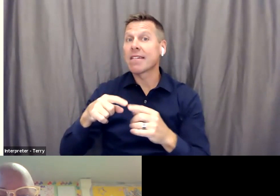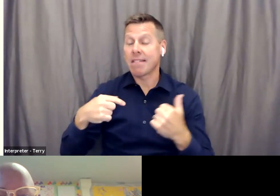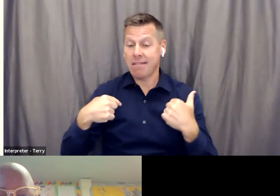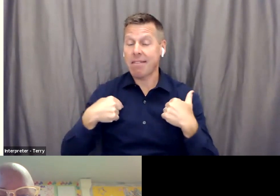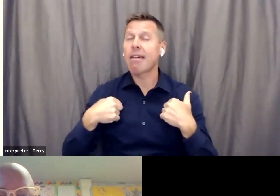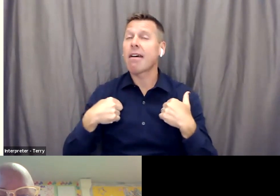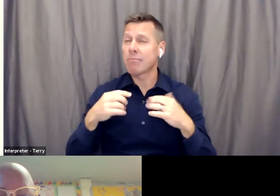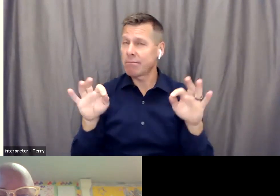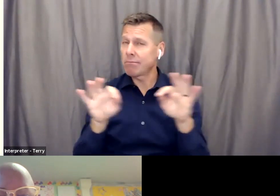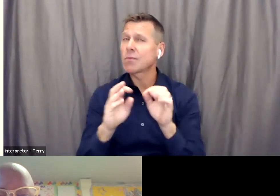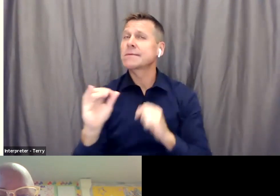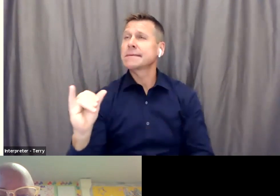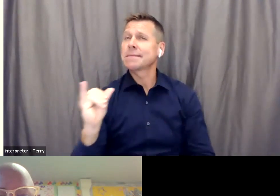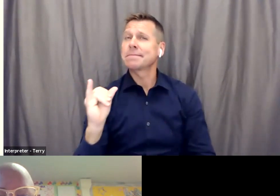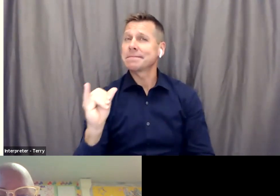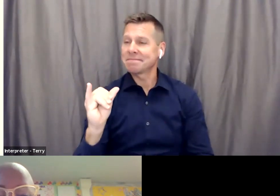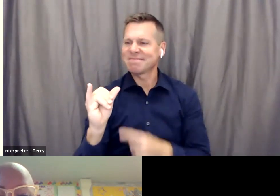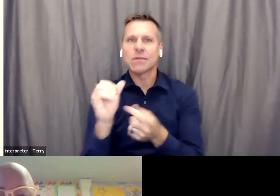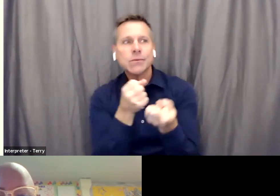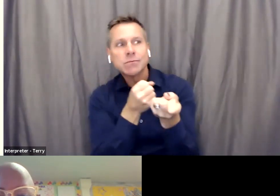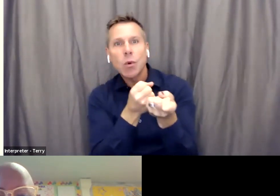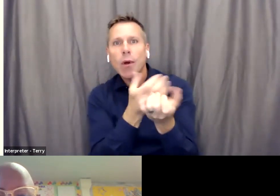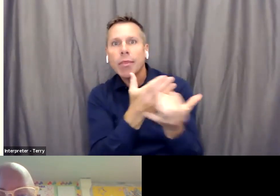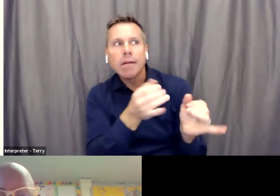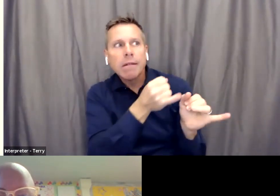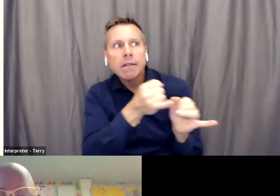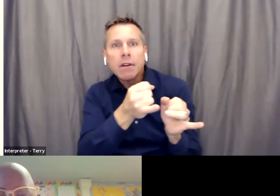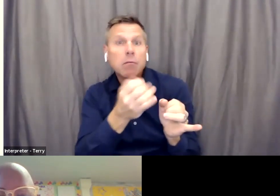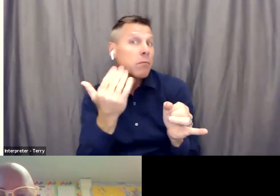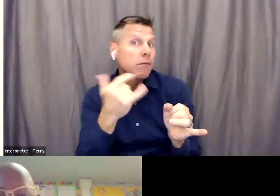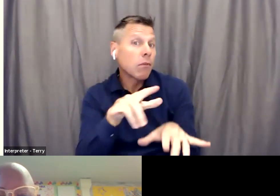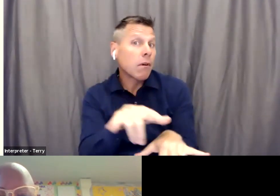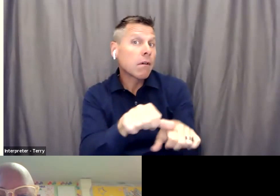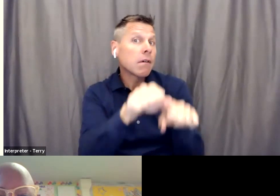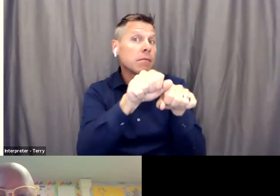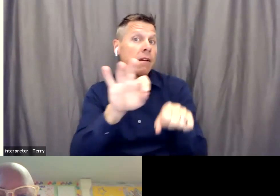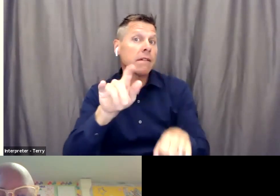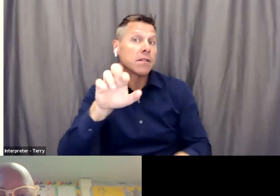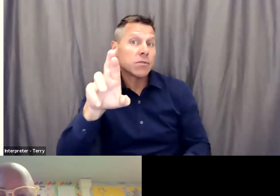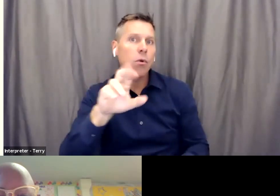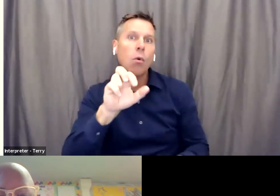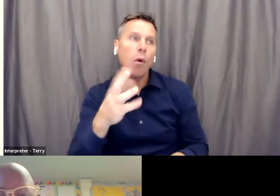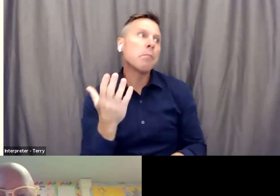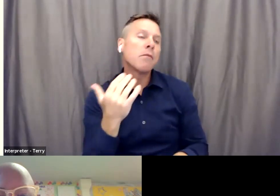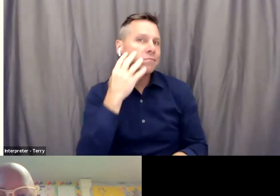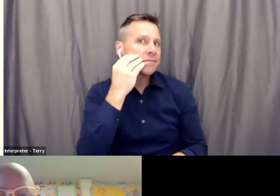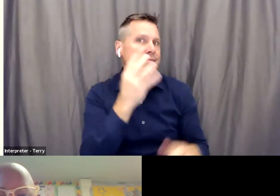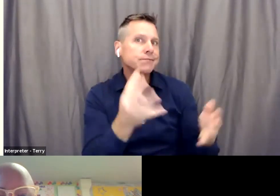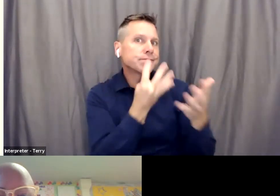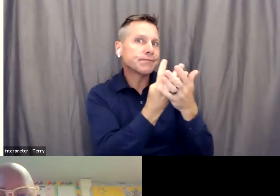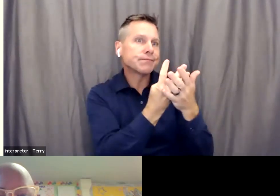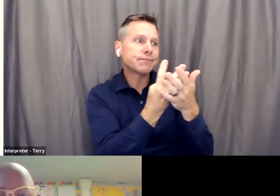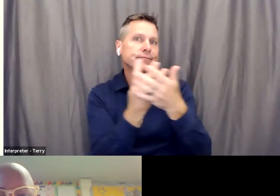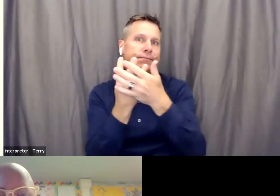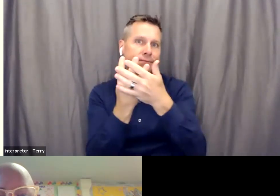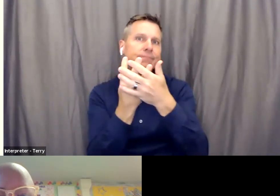support to individuals who are former foster youth and formerly incarcerated. So again, thank you so much